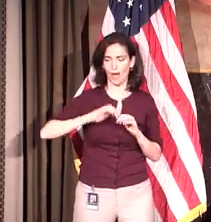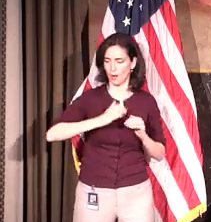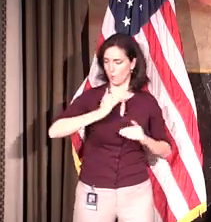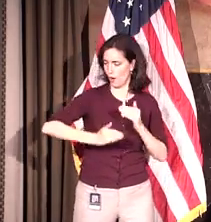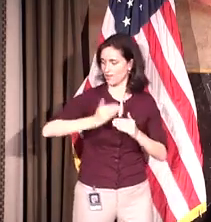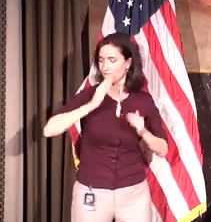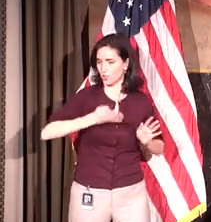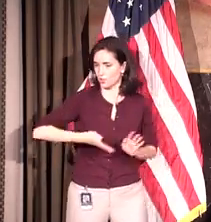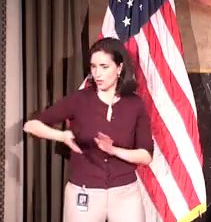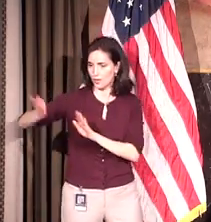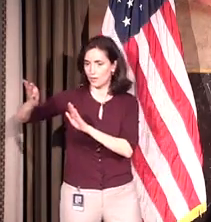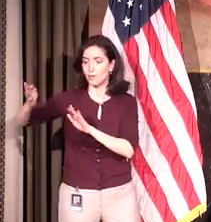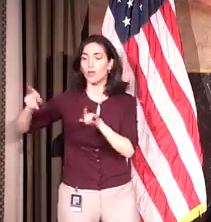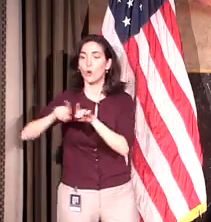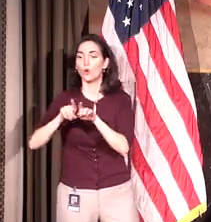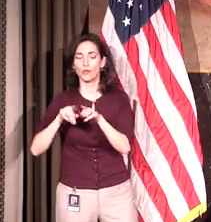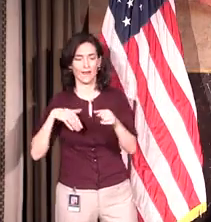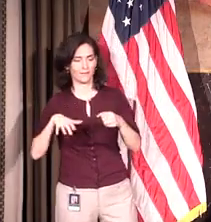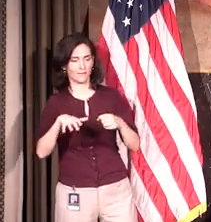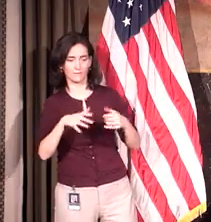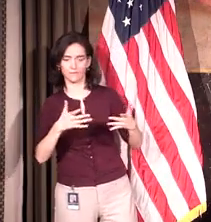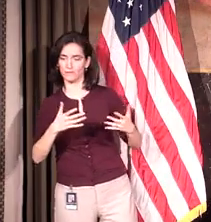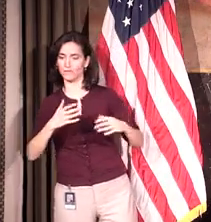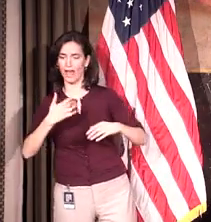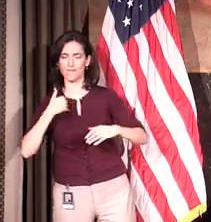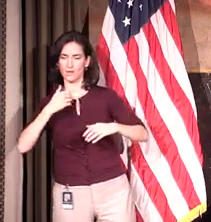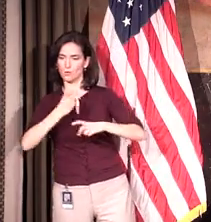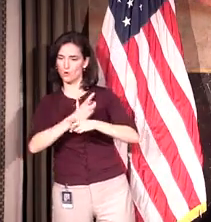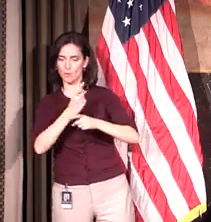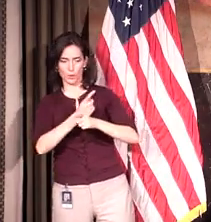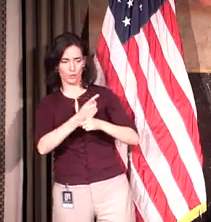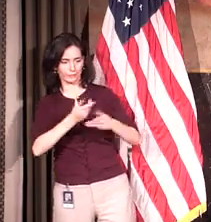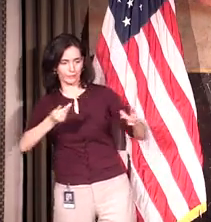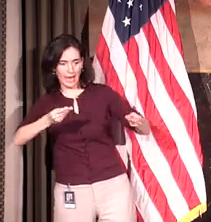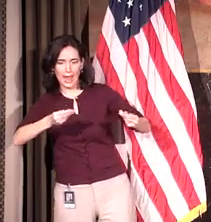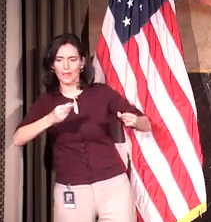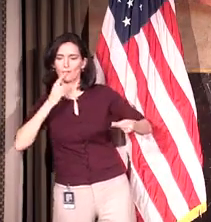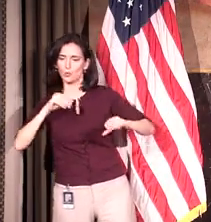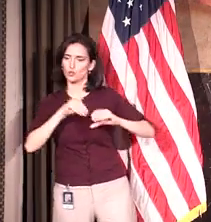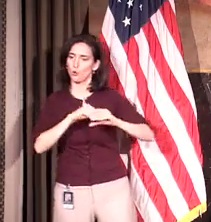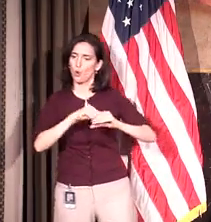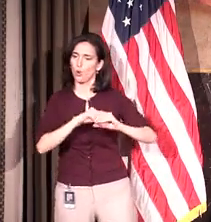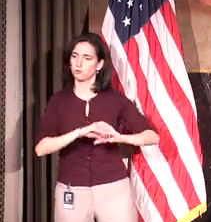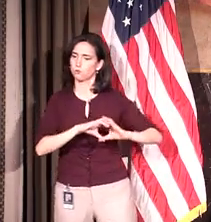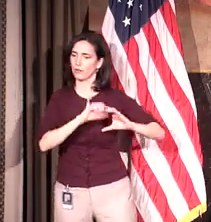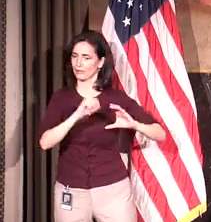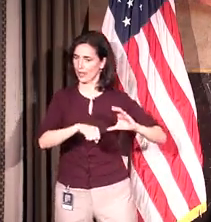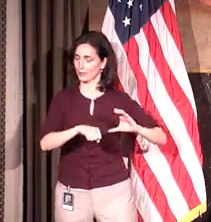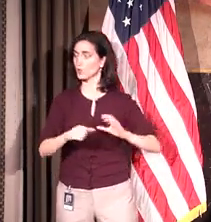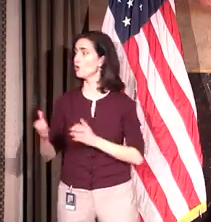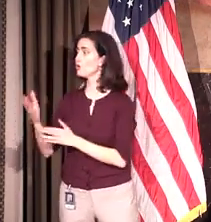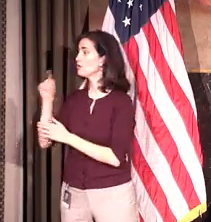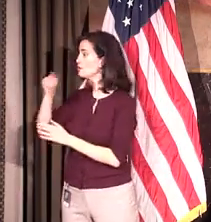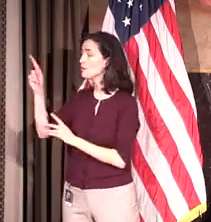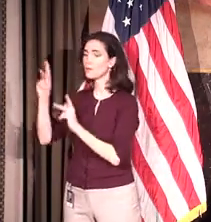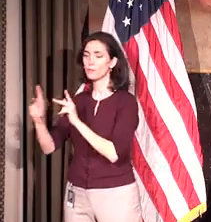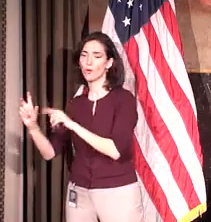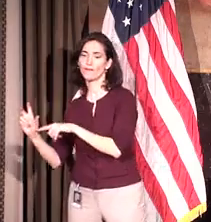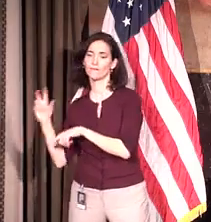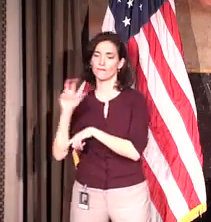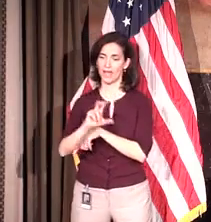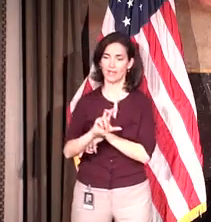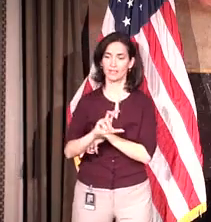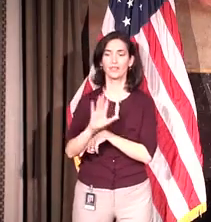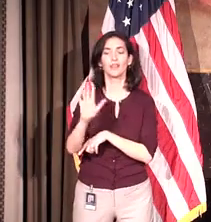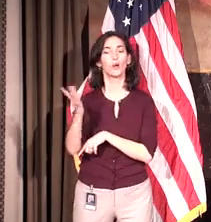geologic formations to store it. And so we're already starting to see investment come to Louisiana now that Congress has